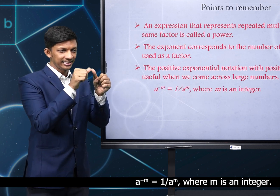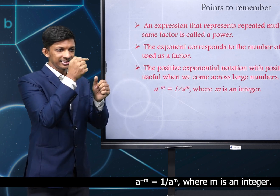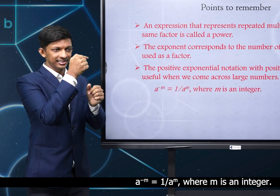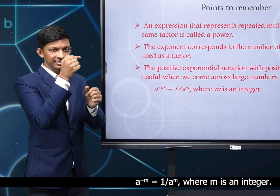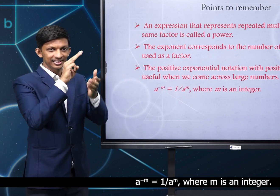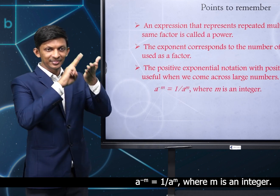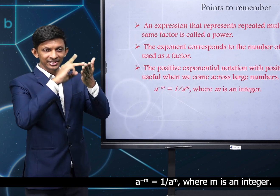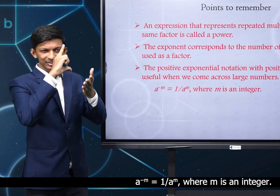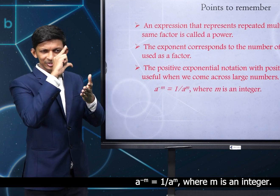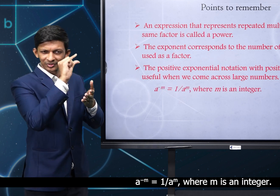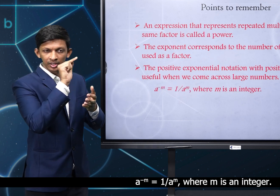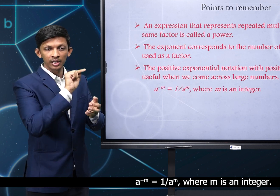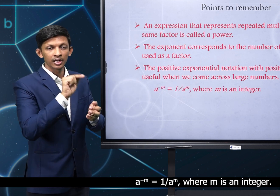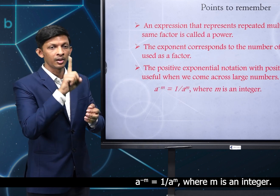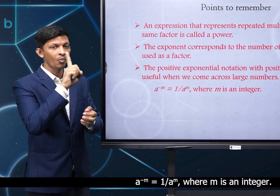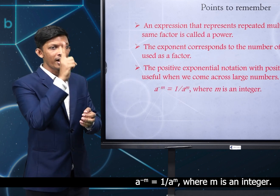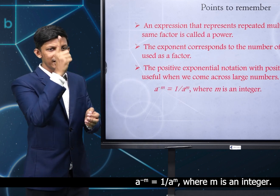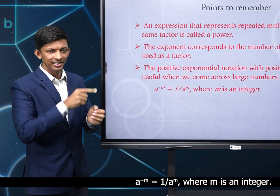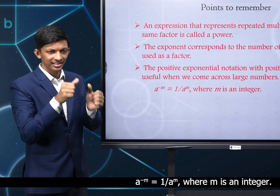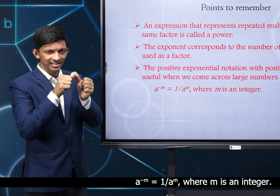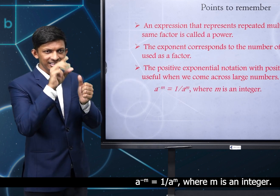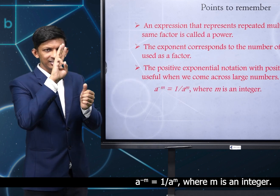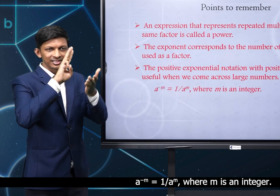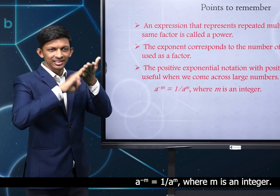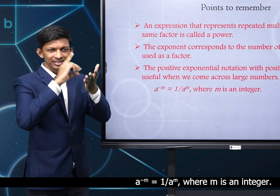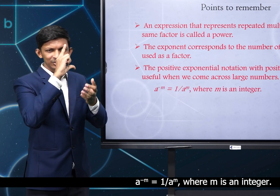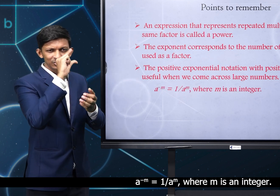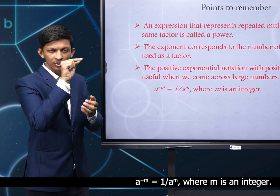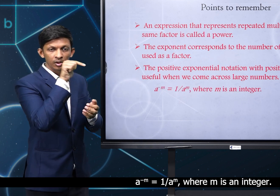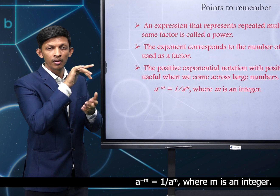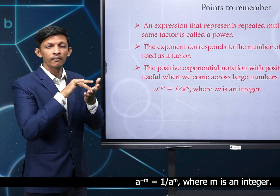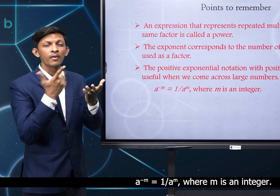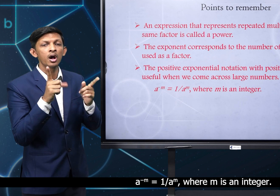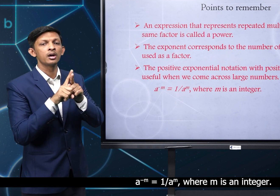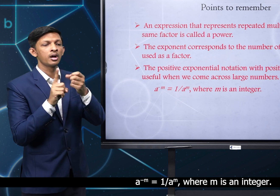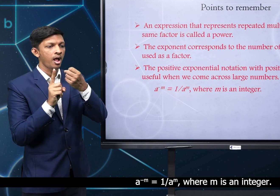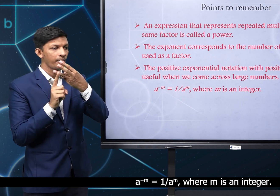A to the power of minus m is equal to 1 by a to the power of m, where m is an integer.